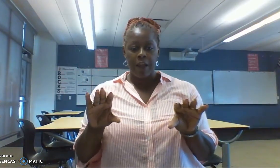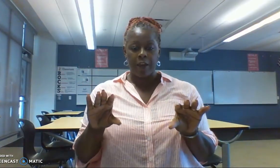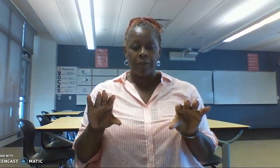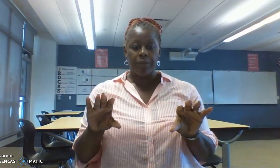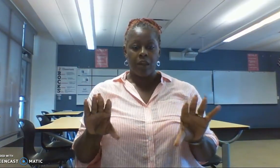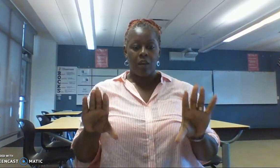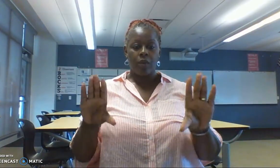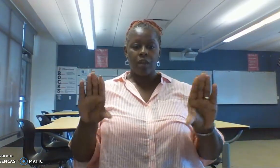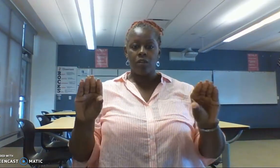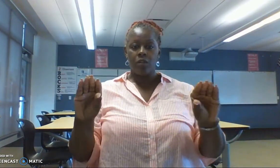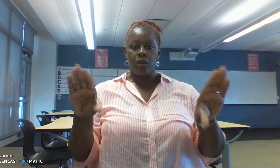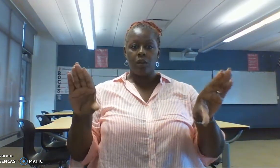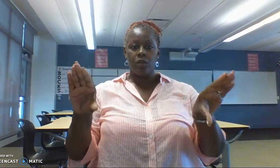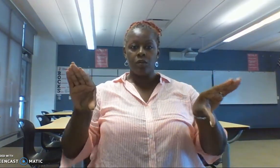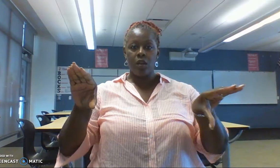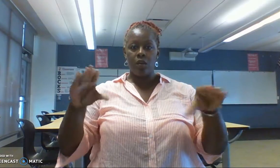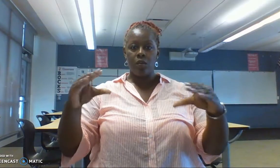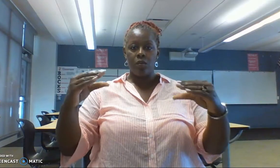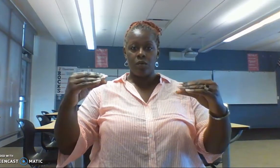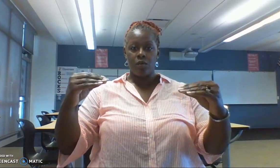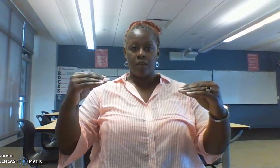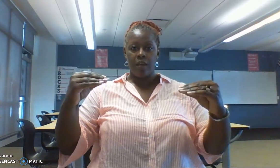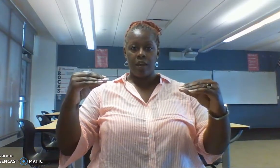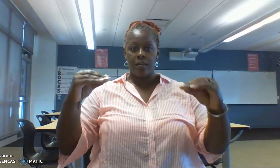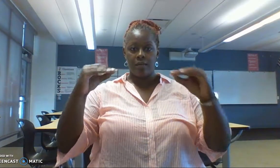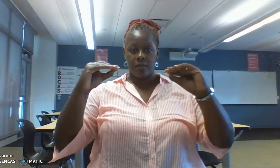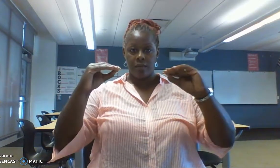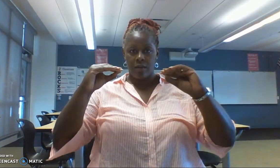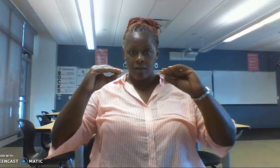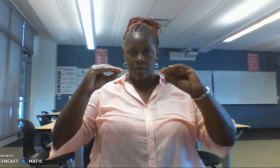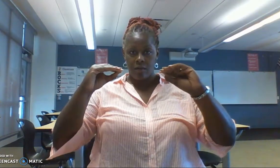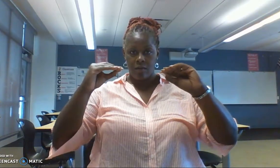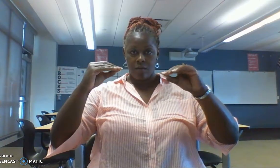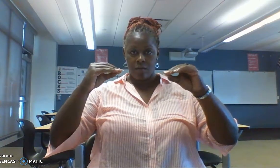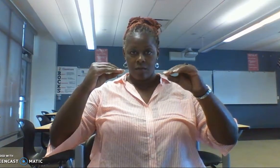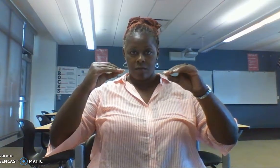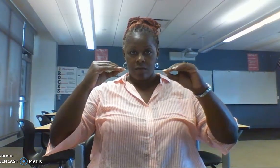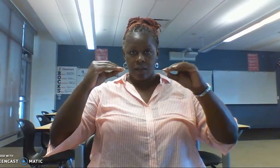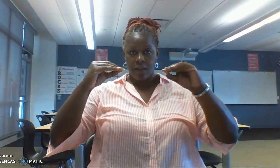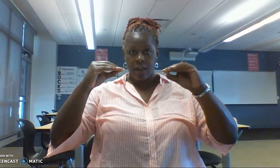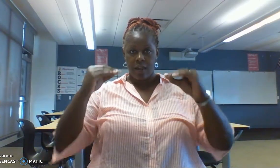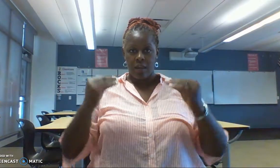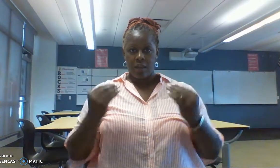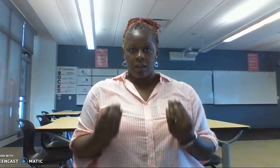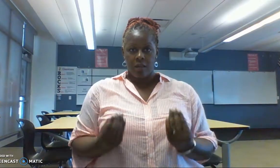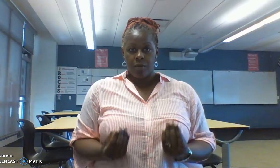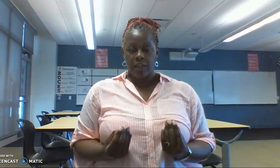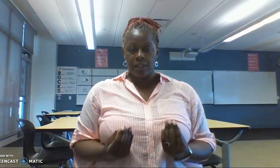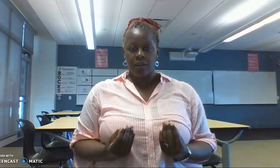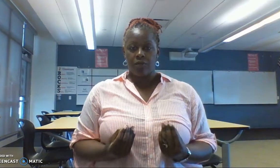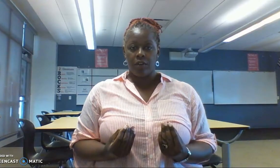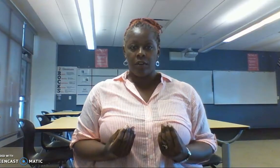inspire, we're going to do a closed O. See that? See the O? Like that. You're going to bring it down in front of the